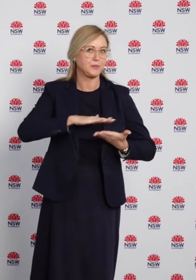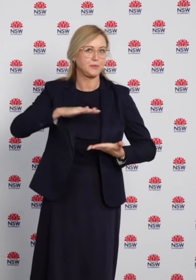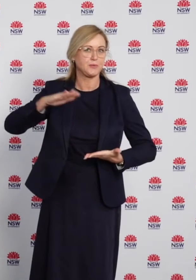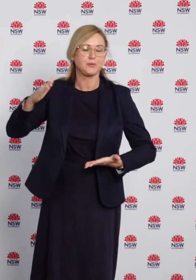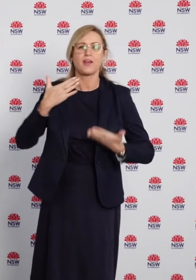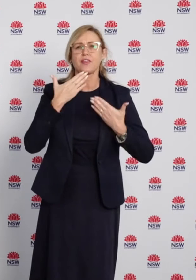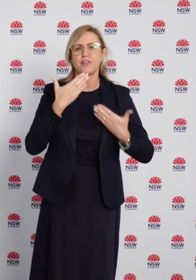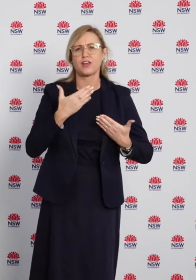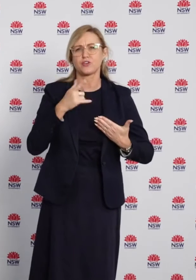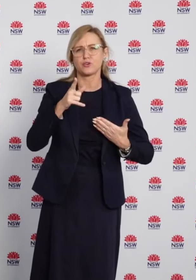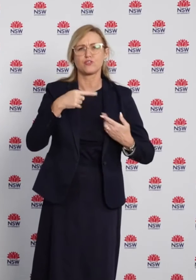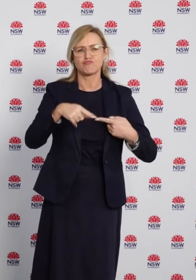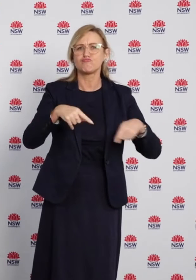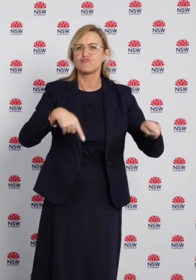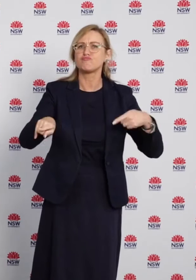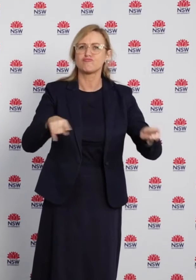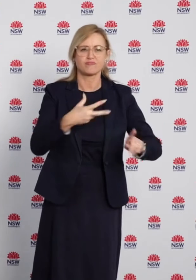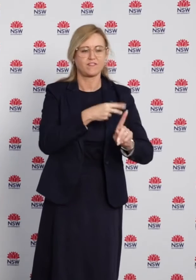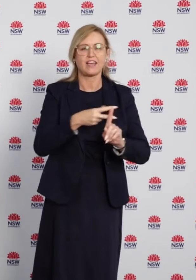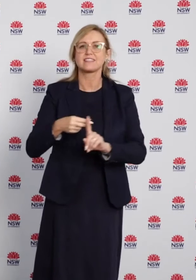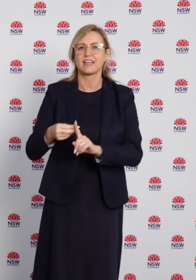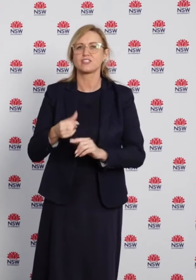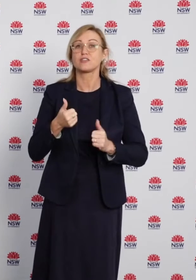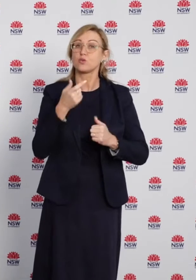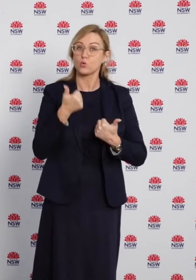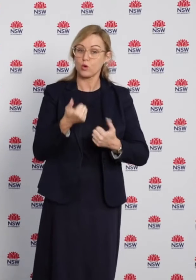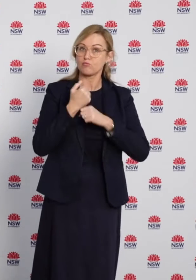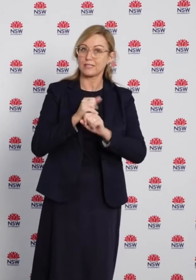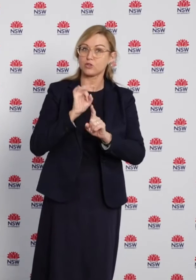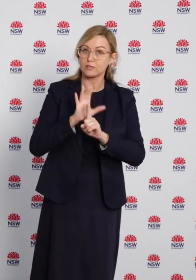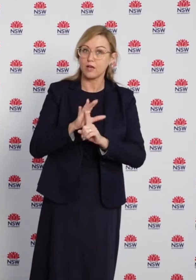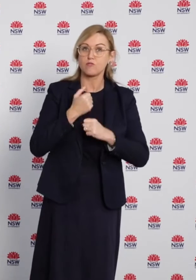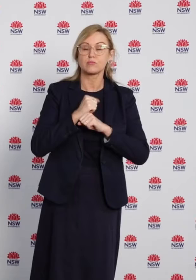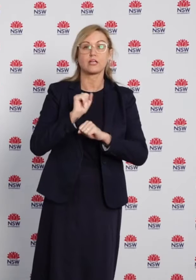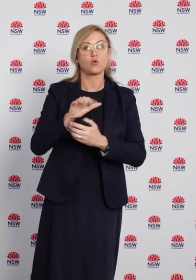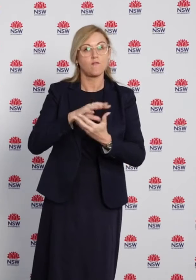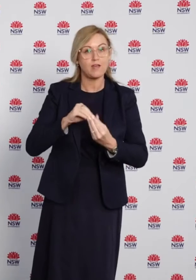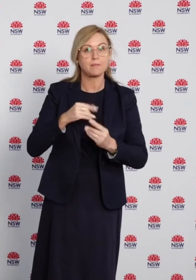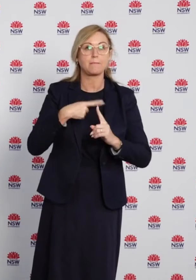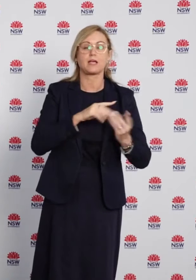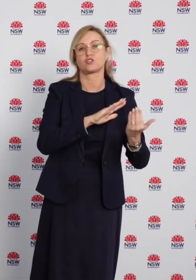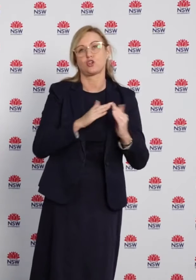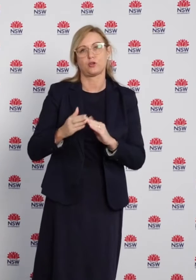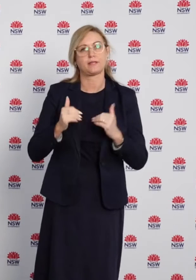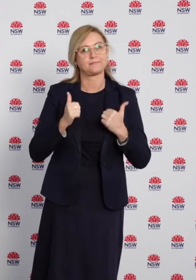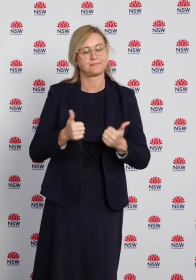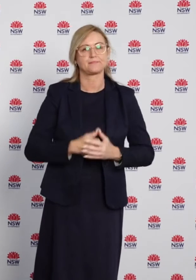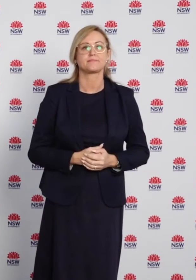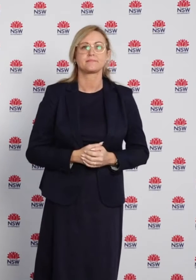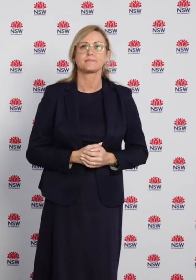so much for everyone in the community for coming forward to protect yourself, your family and your communities. In terms